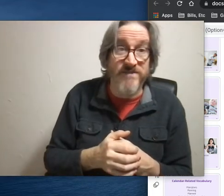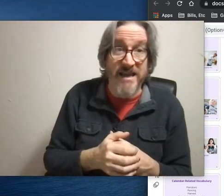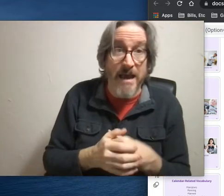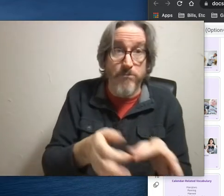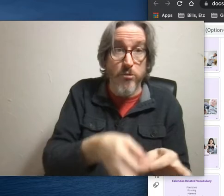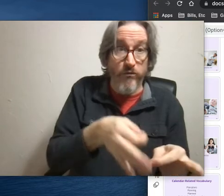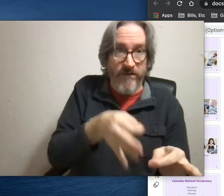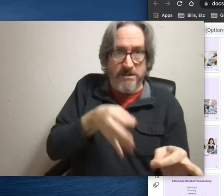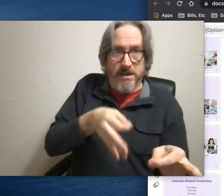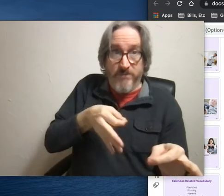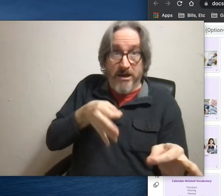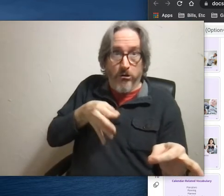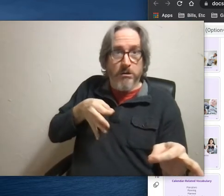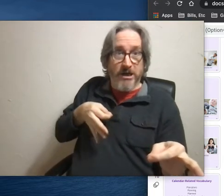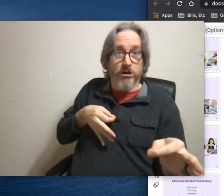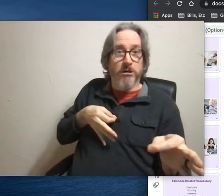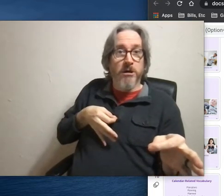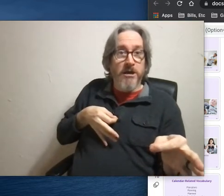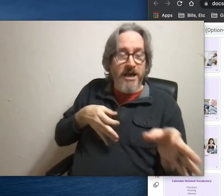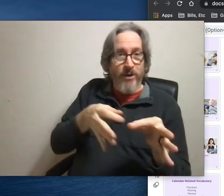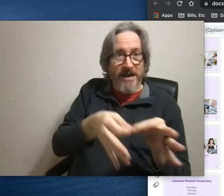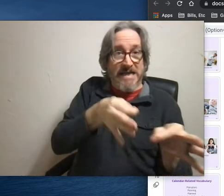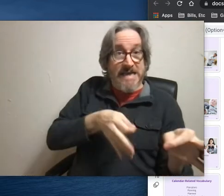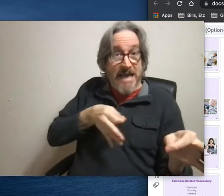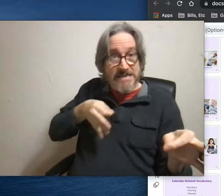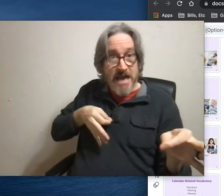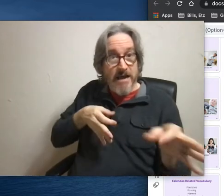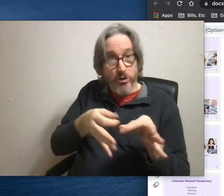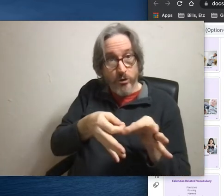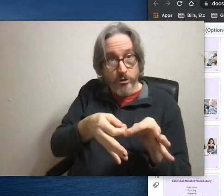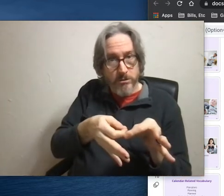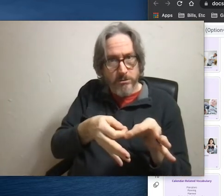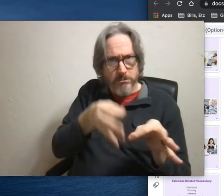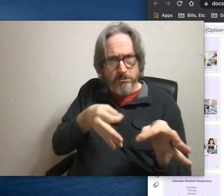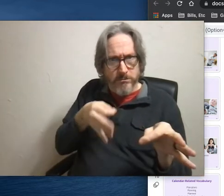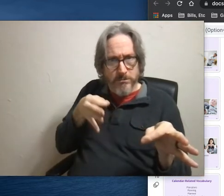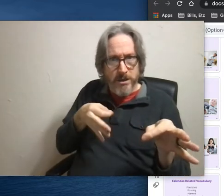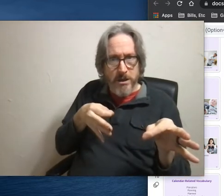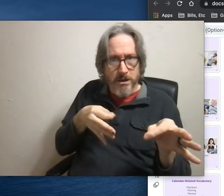If they kept moving something earlier and you had less and less time, you could